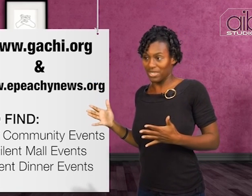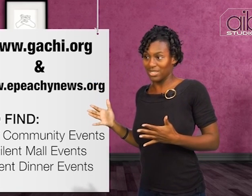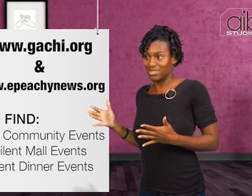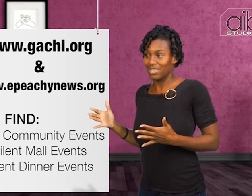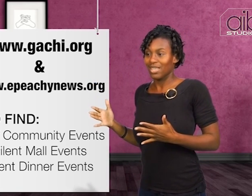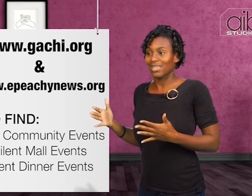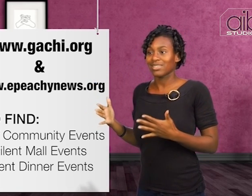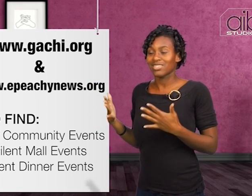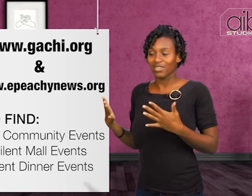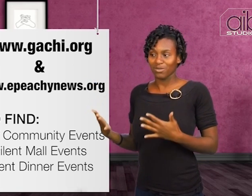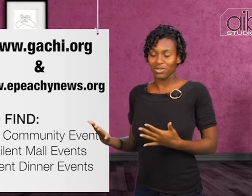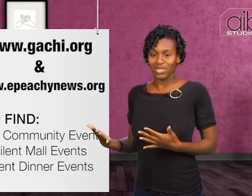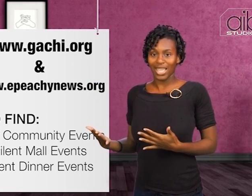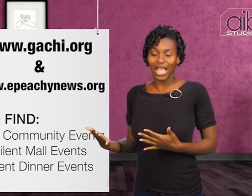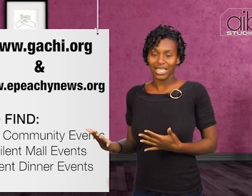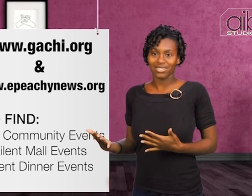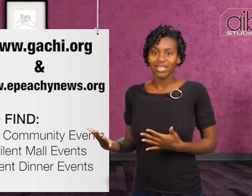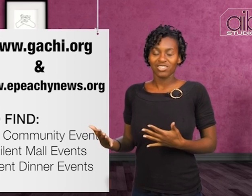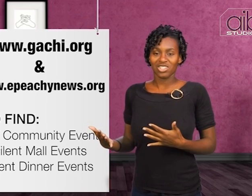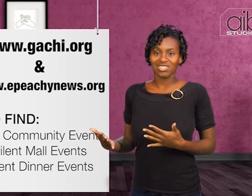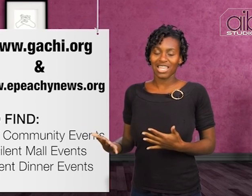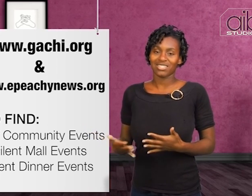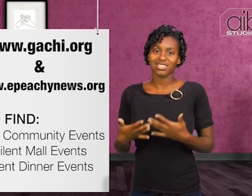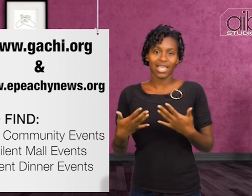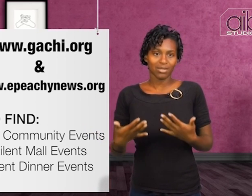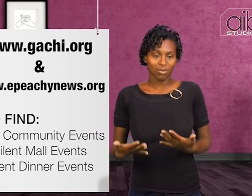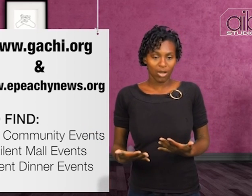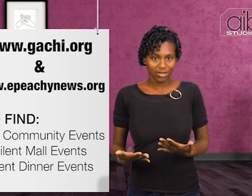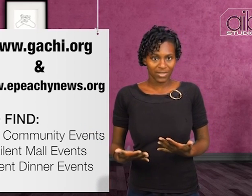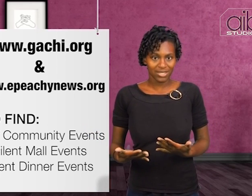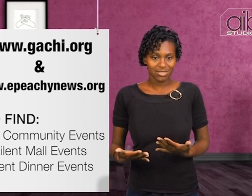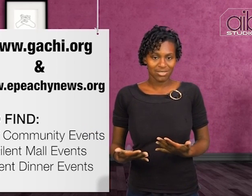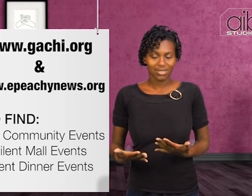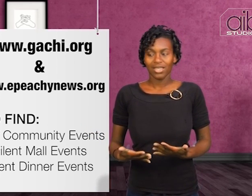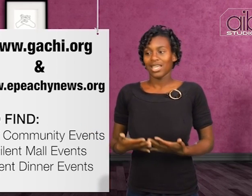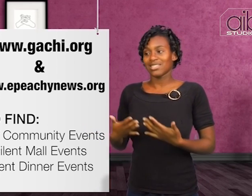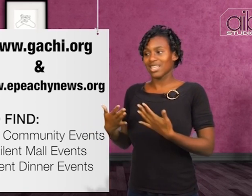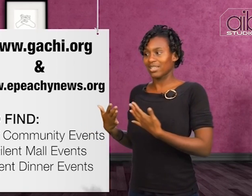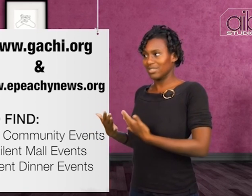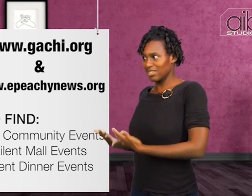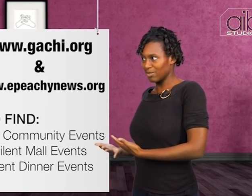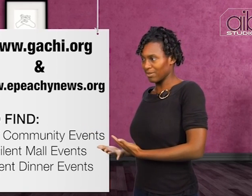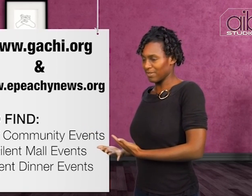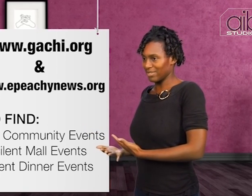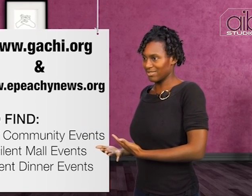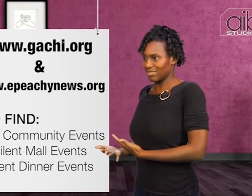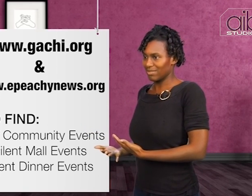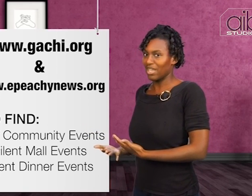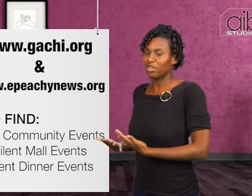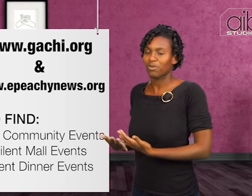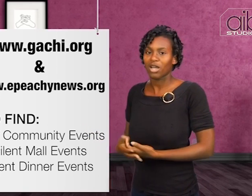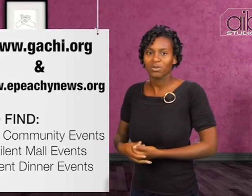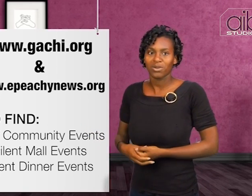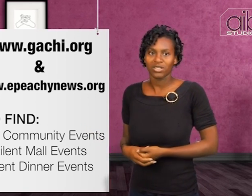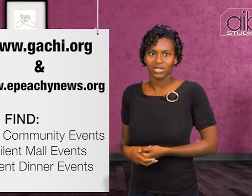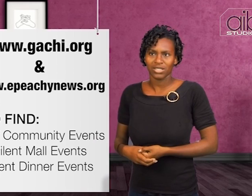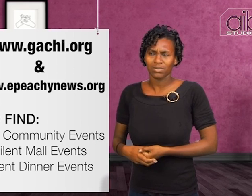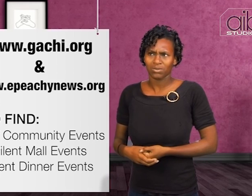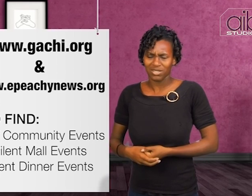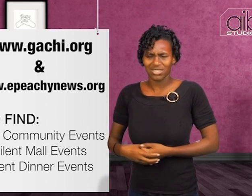events that the deaf community has, such as silent mall events and silent dinner events. Now you're probably wondering, what's a